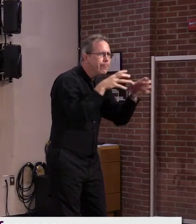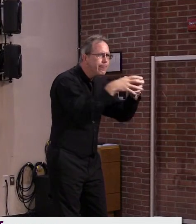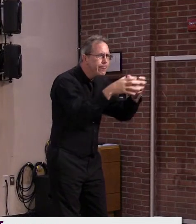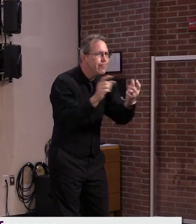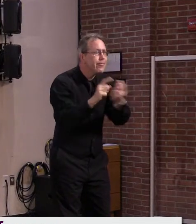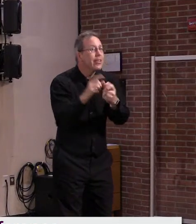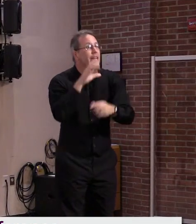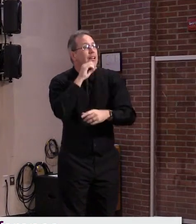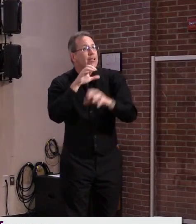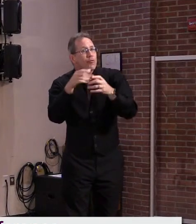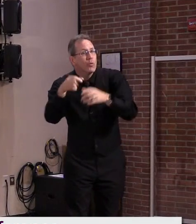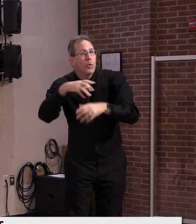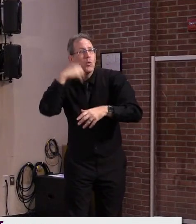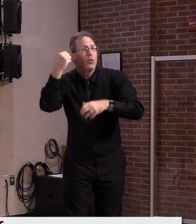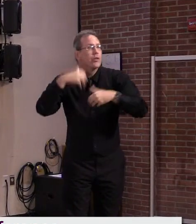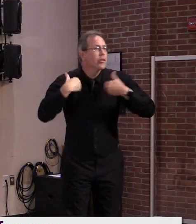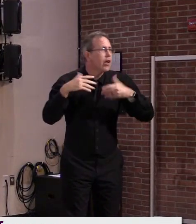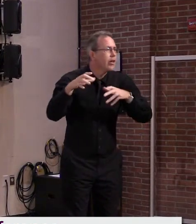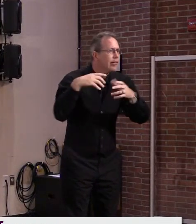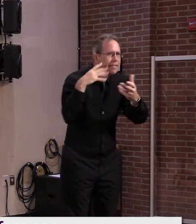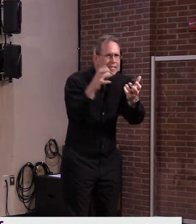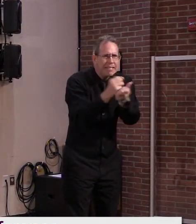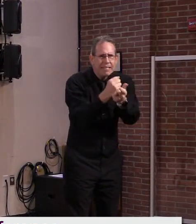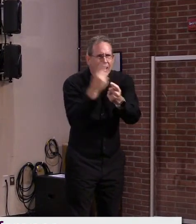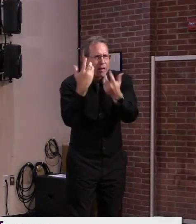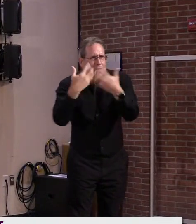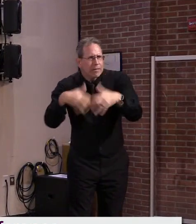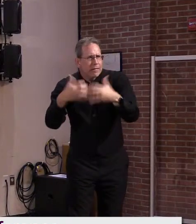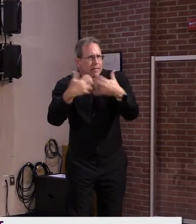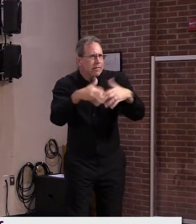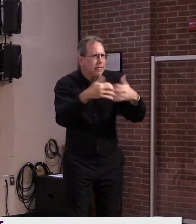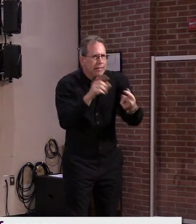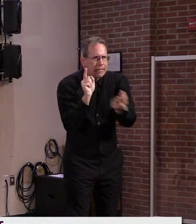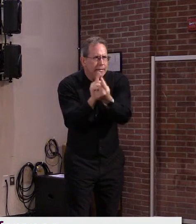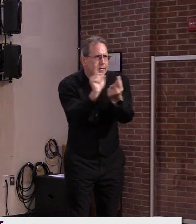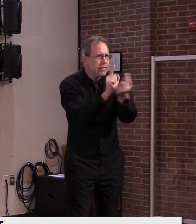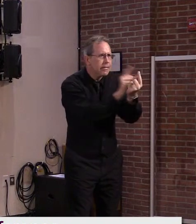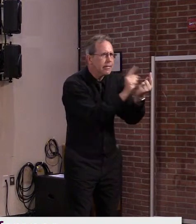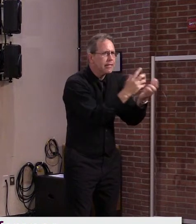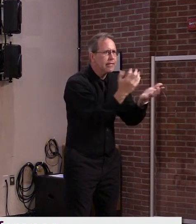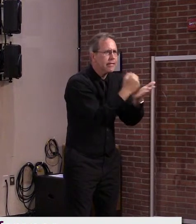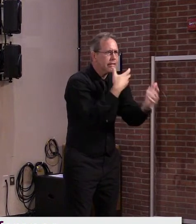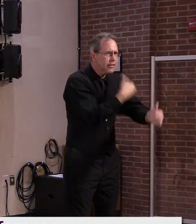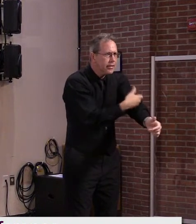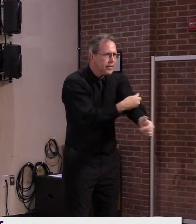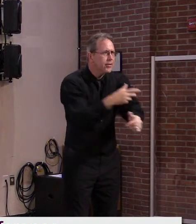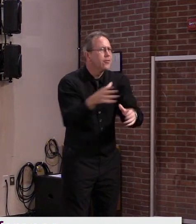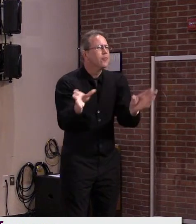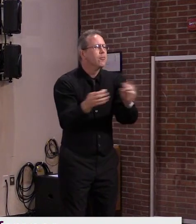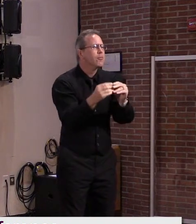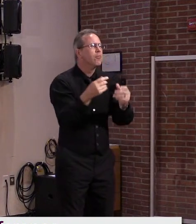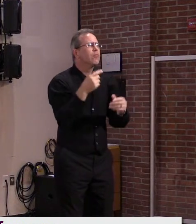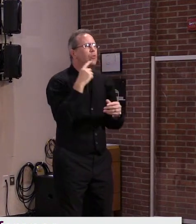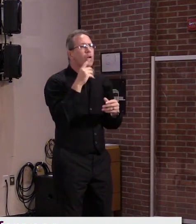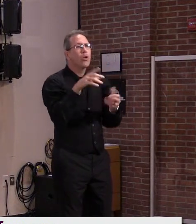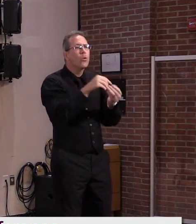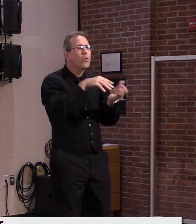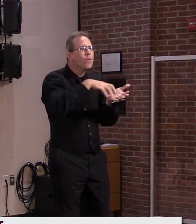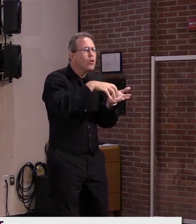as vulnerable populations, and that would include the BIPOC population. Dr. Levine, do you have